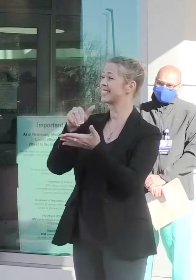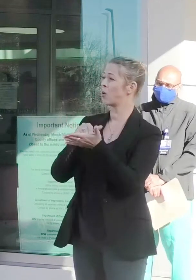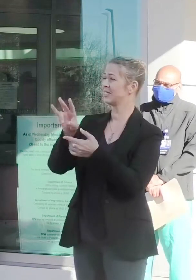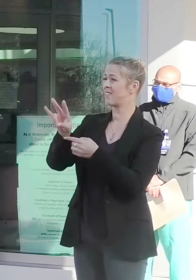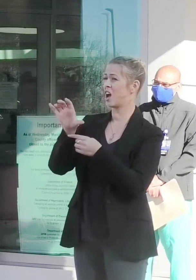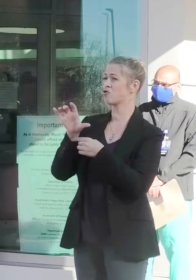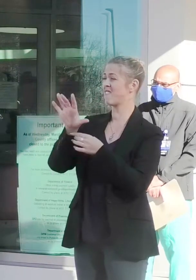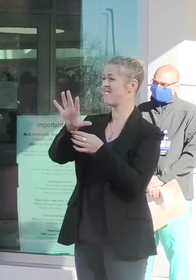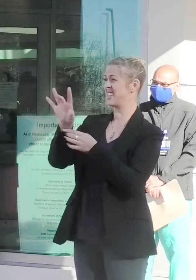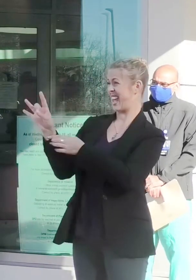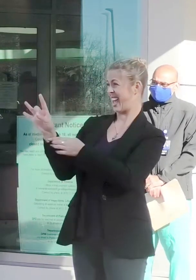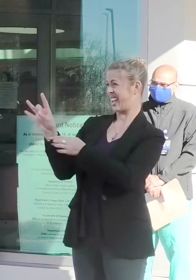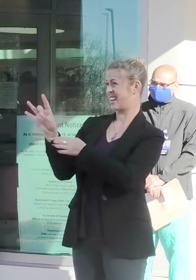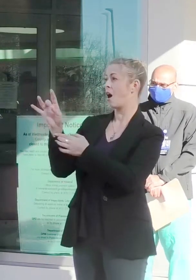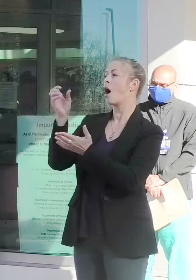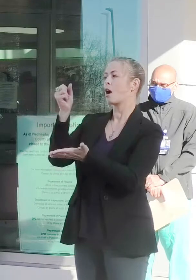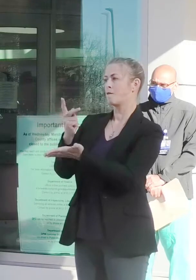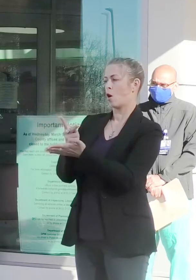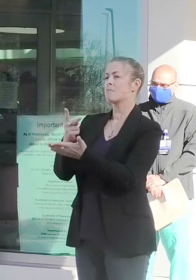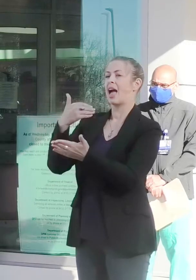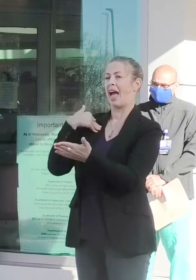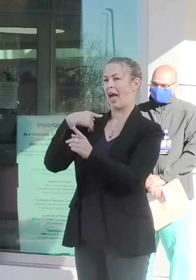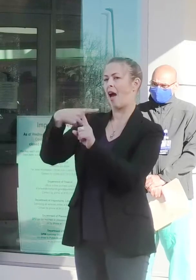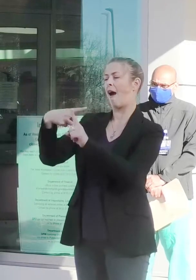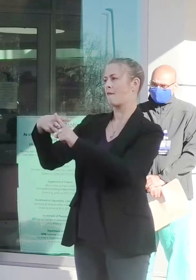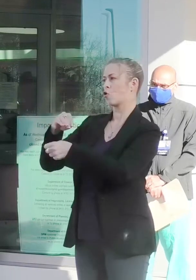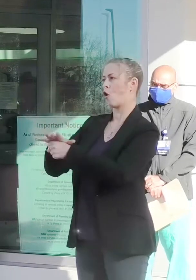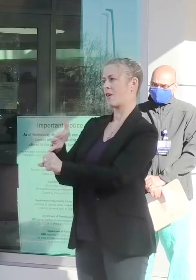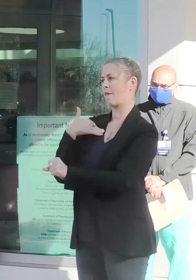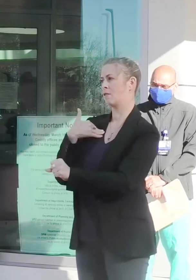6,758 confirmed cases of COVID-19,